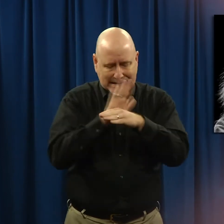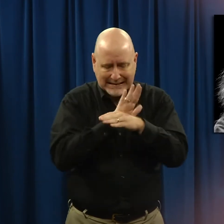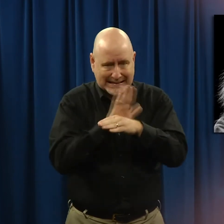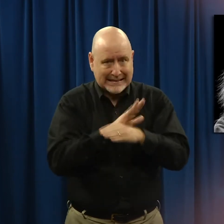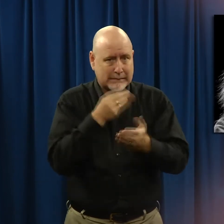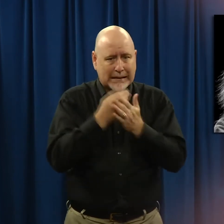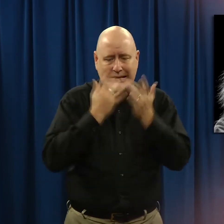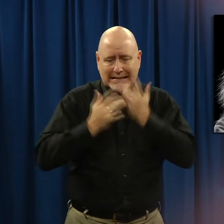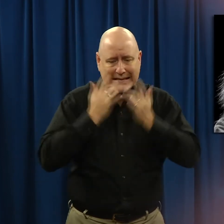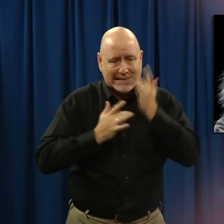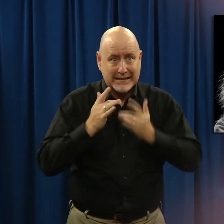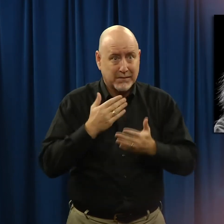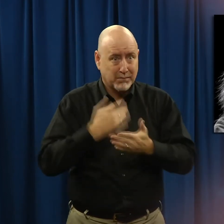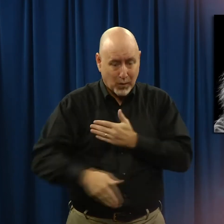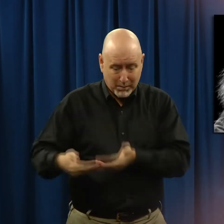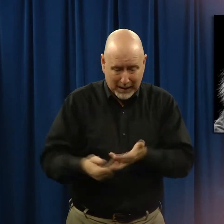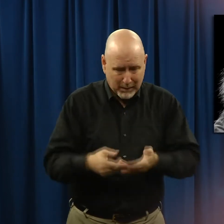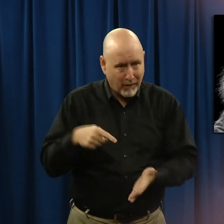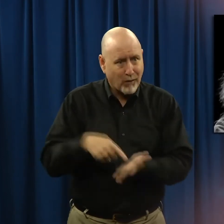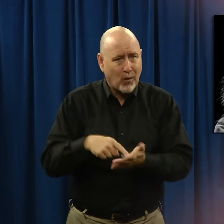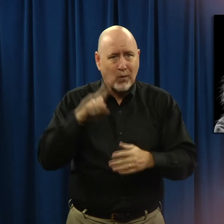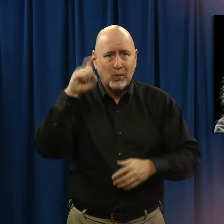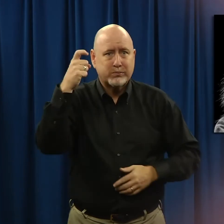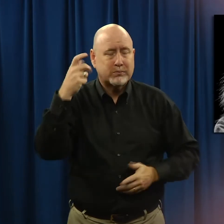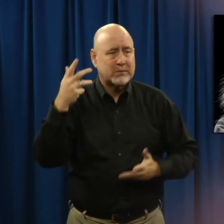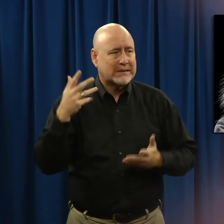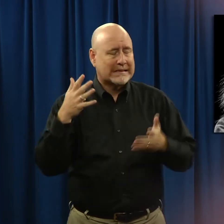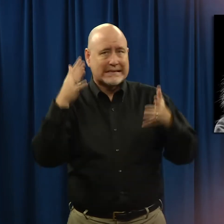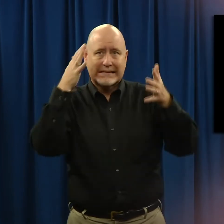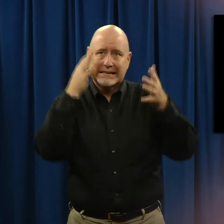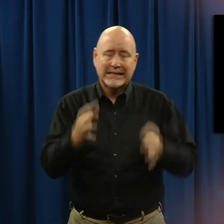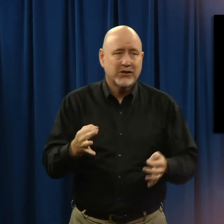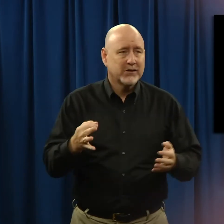any money to have a child. We had to make a decision.